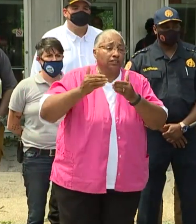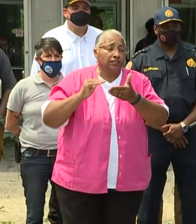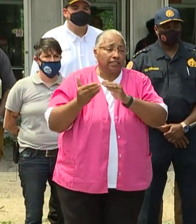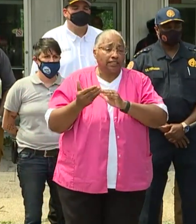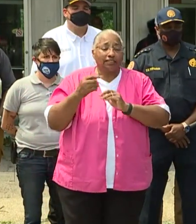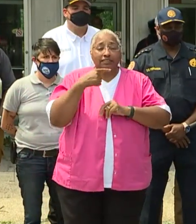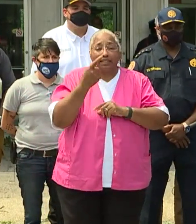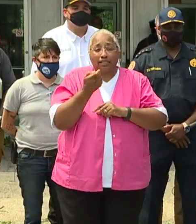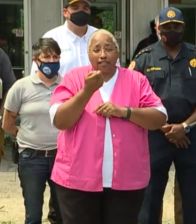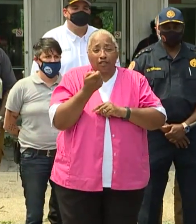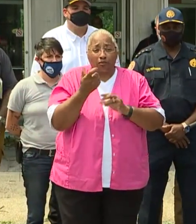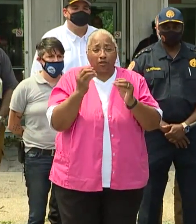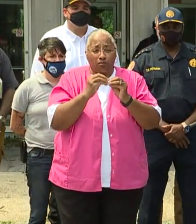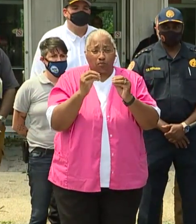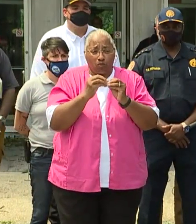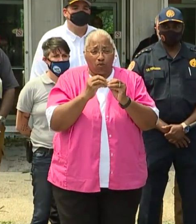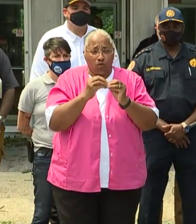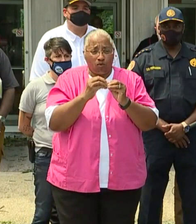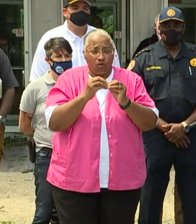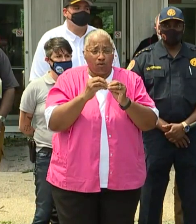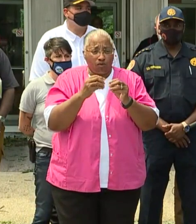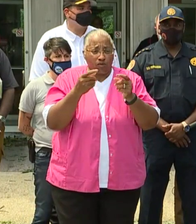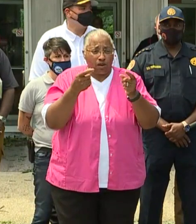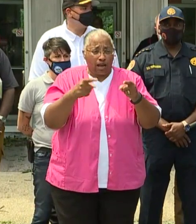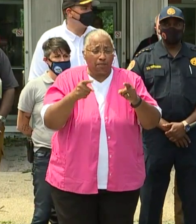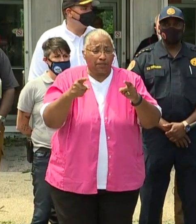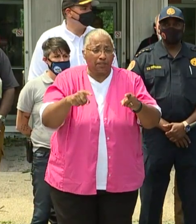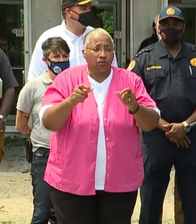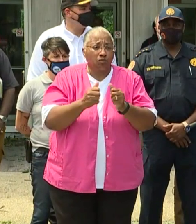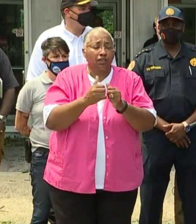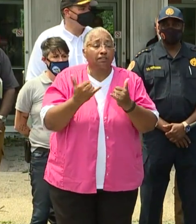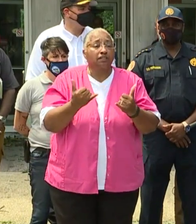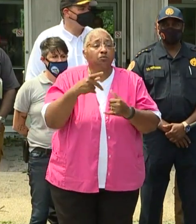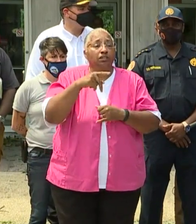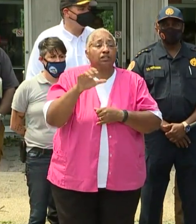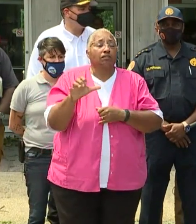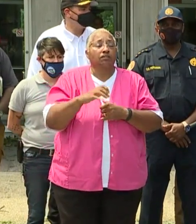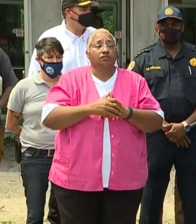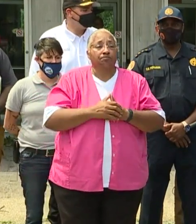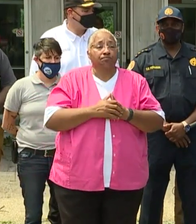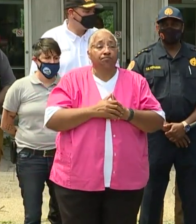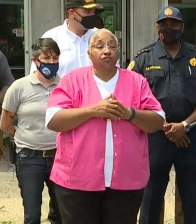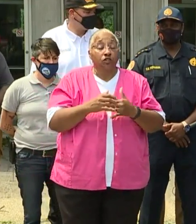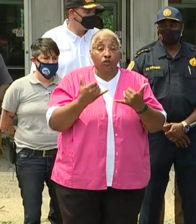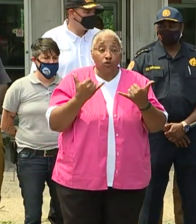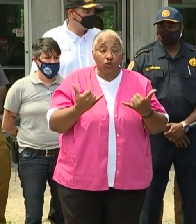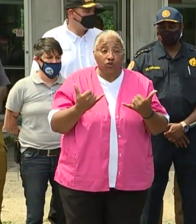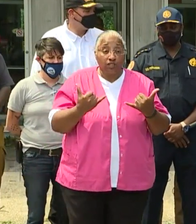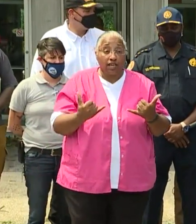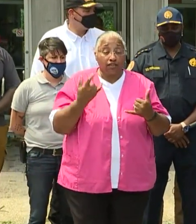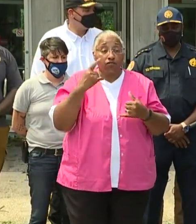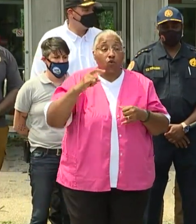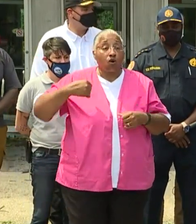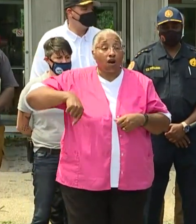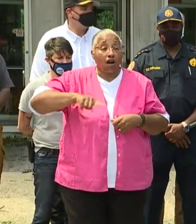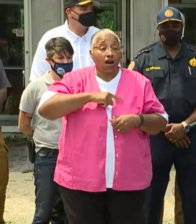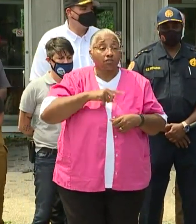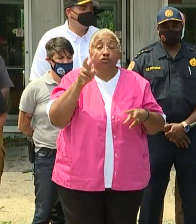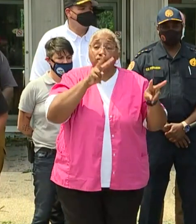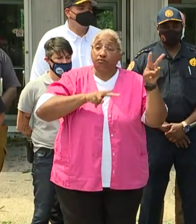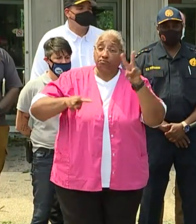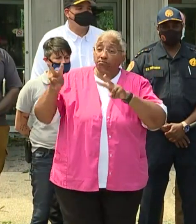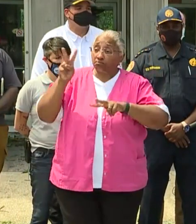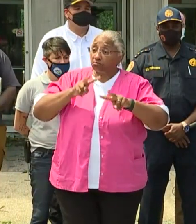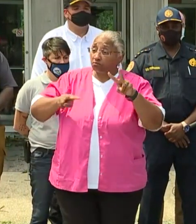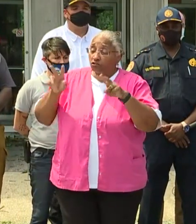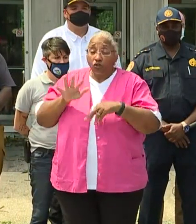move through this press conference. Today is going to be a day for assessments across